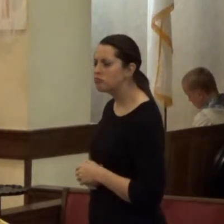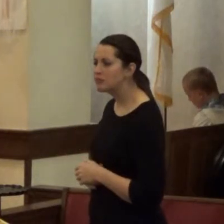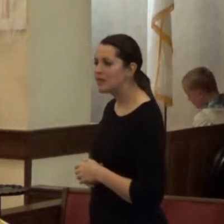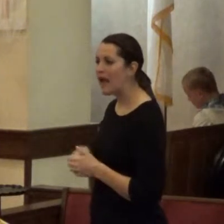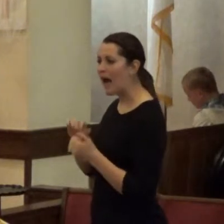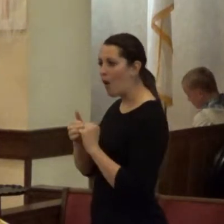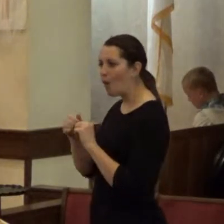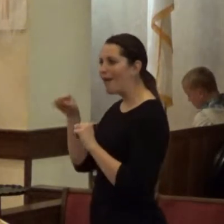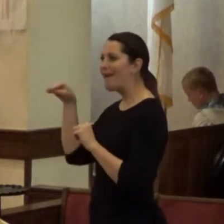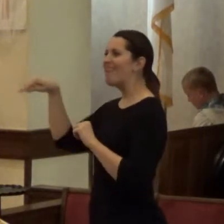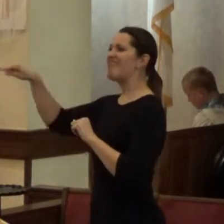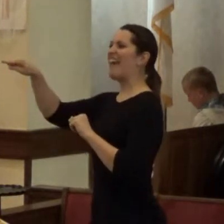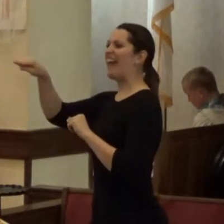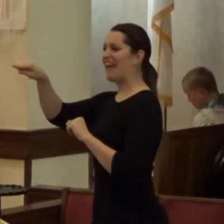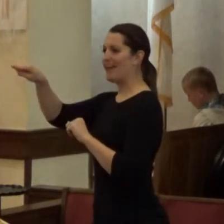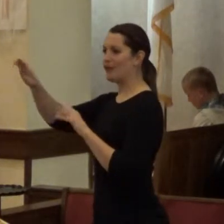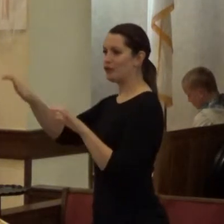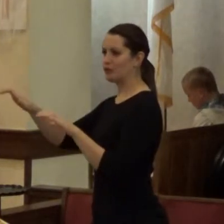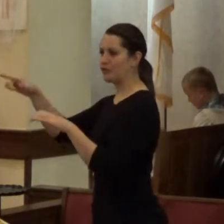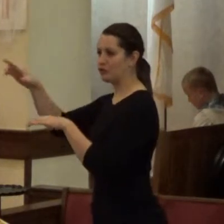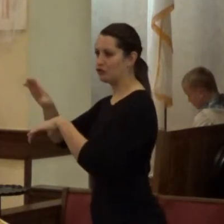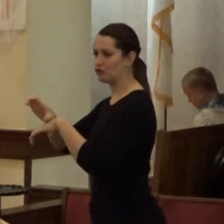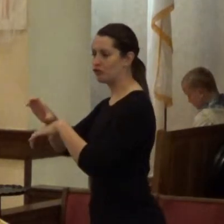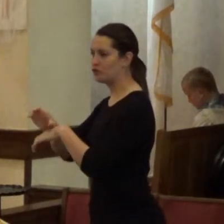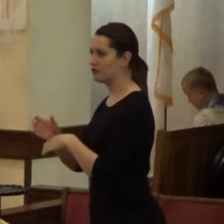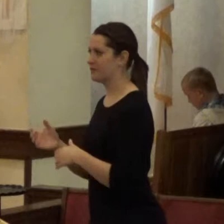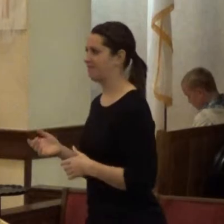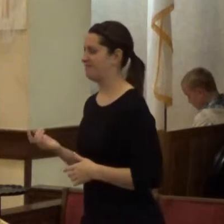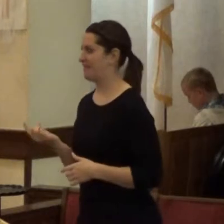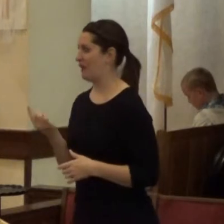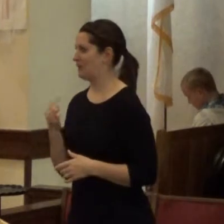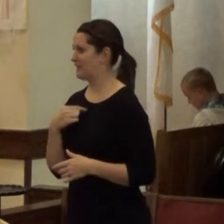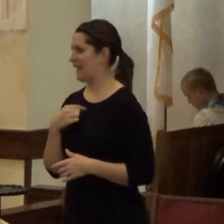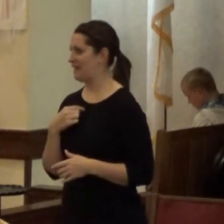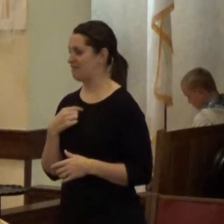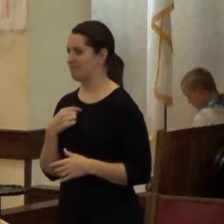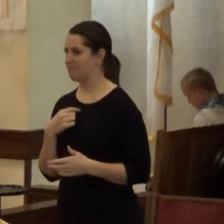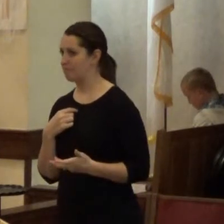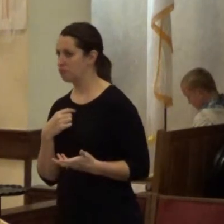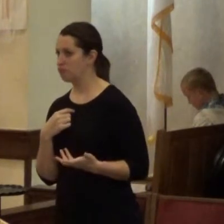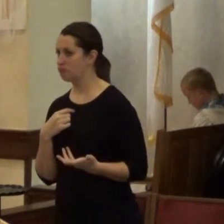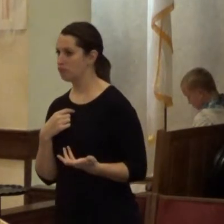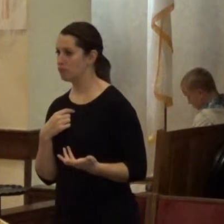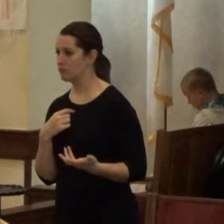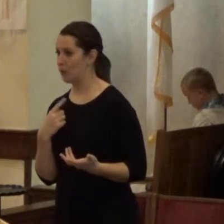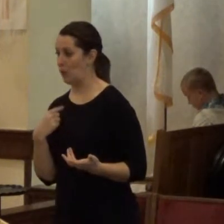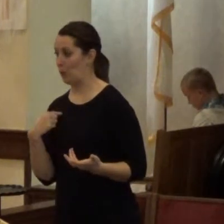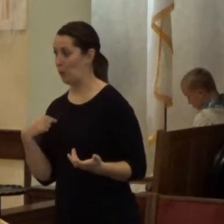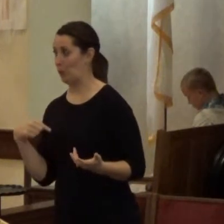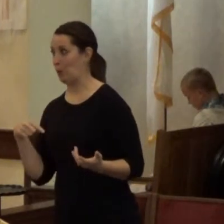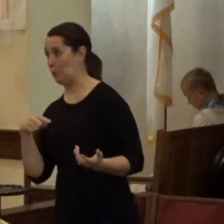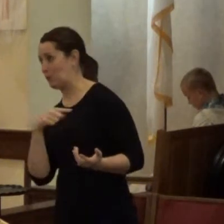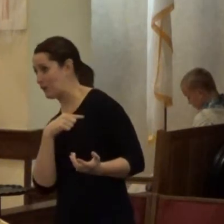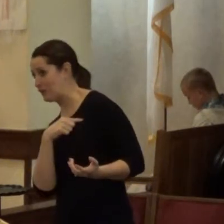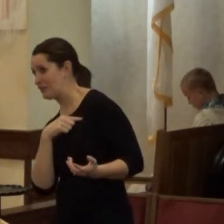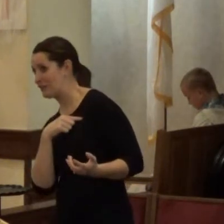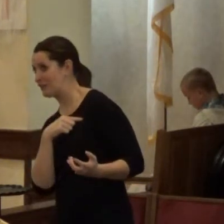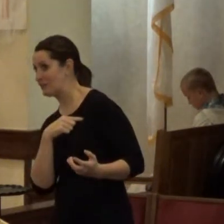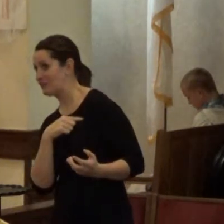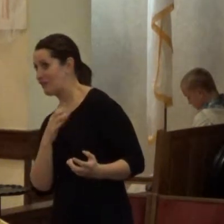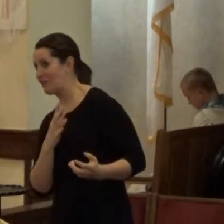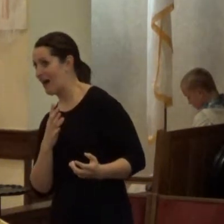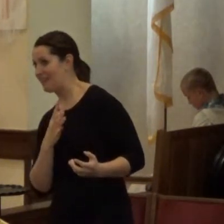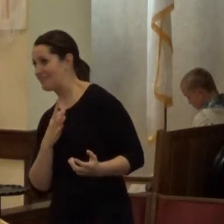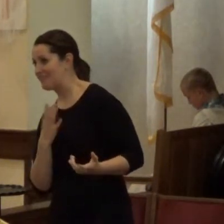How are they doing over there at church? And I always say, well, we're doing fine